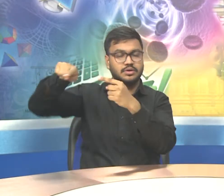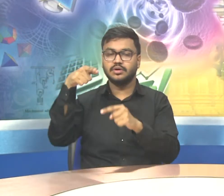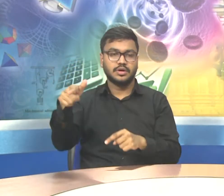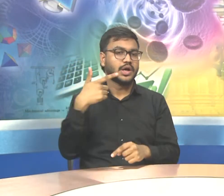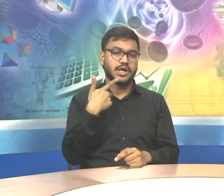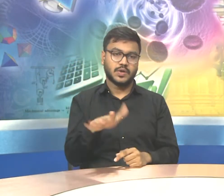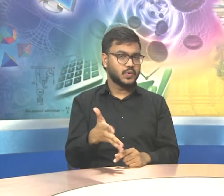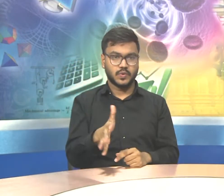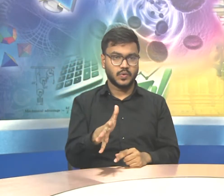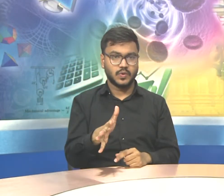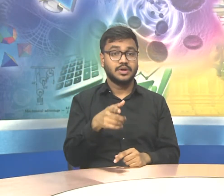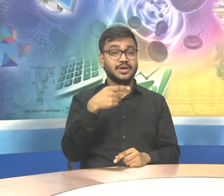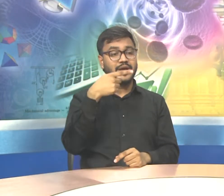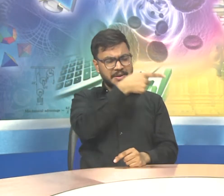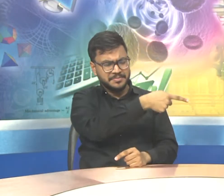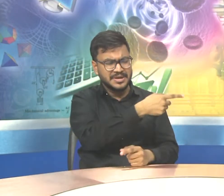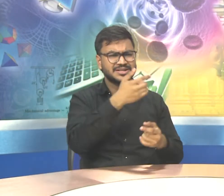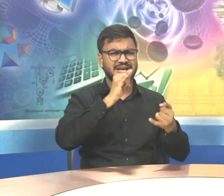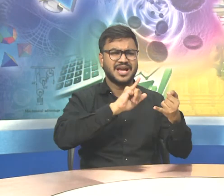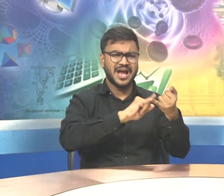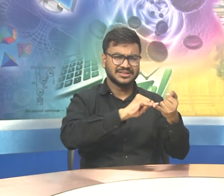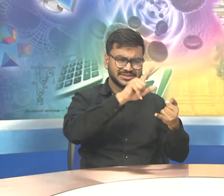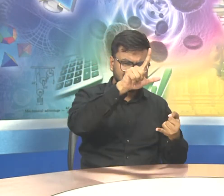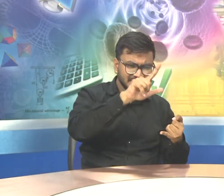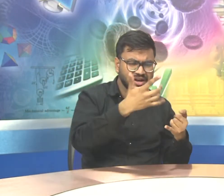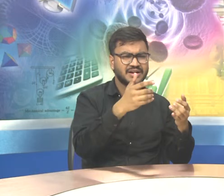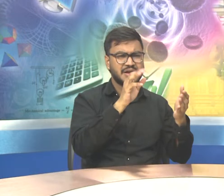the members of the electoral college.